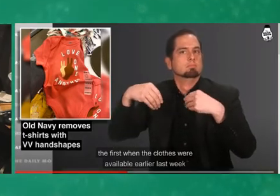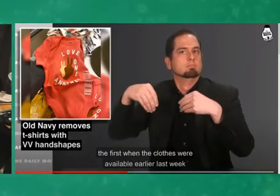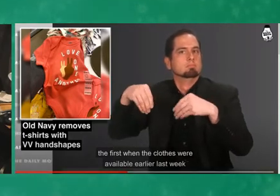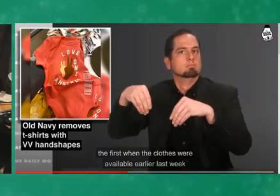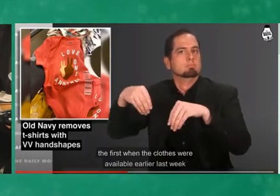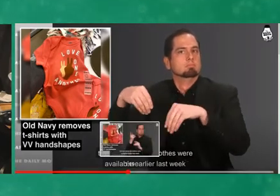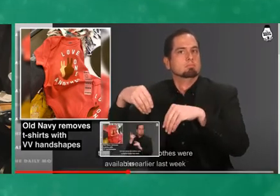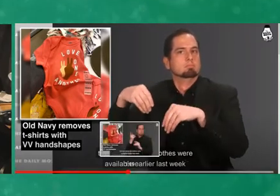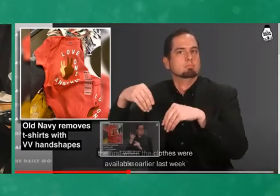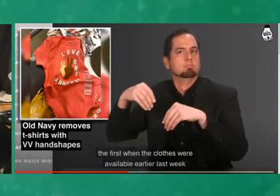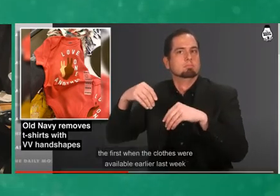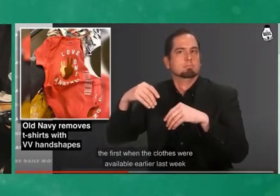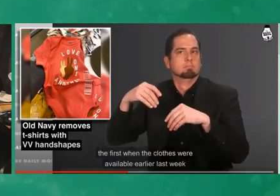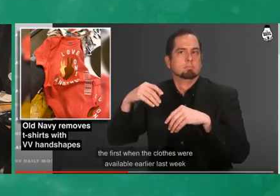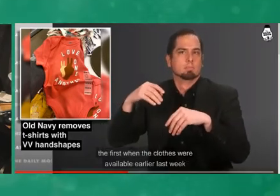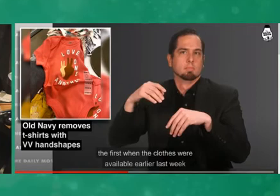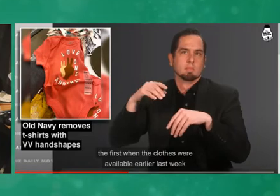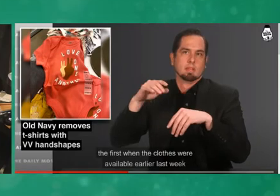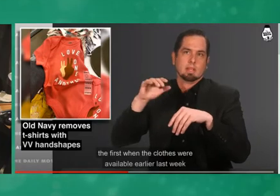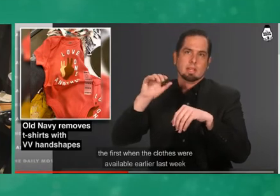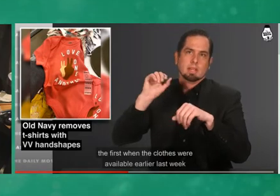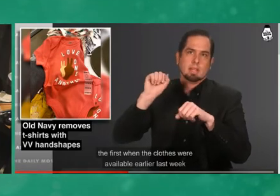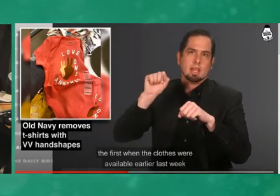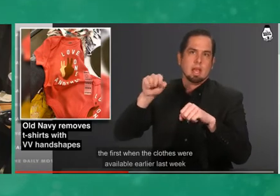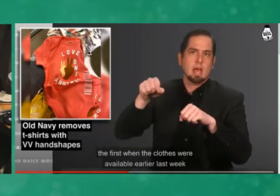words the store